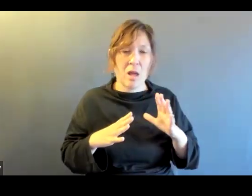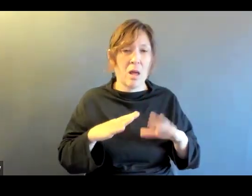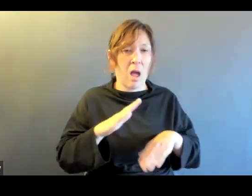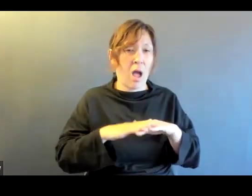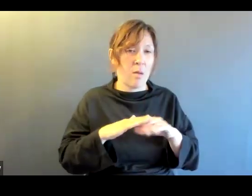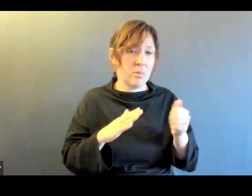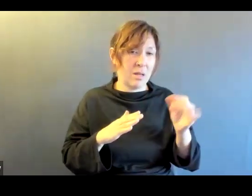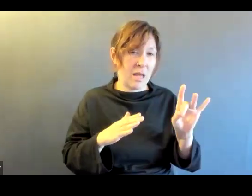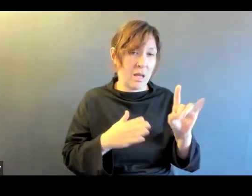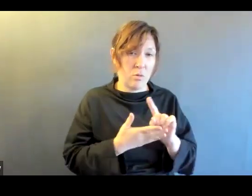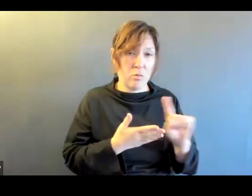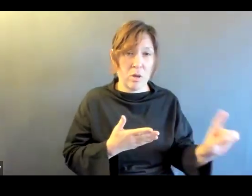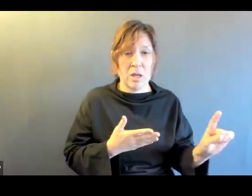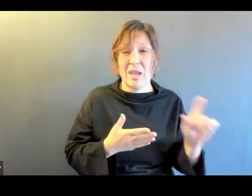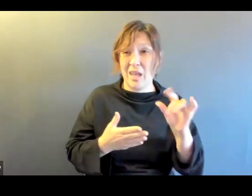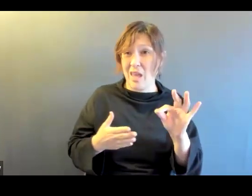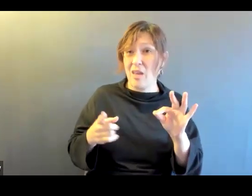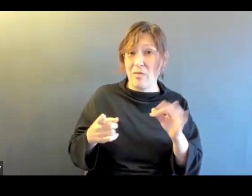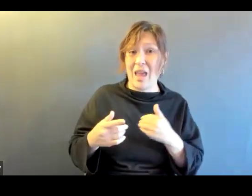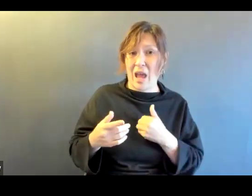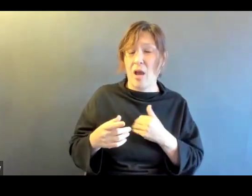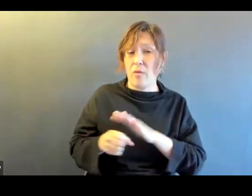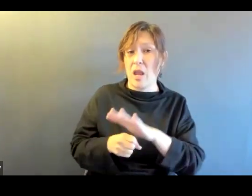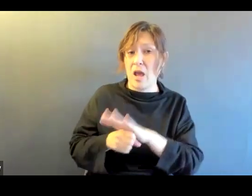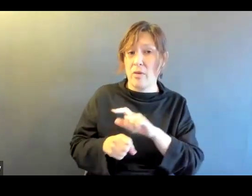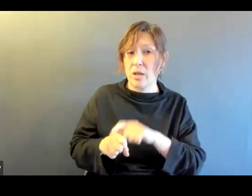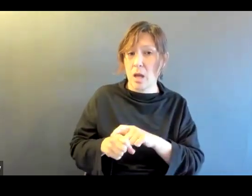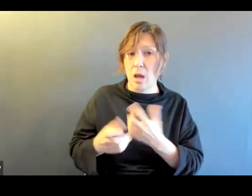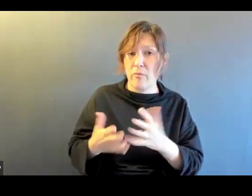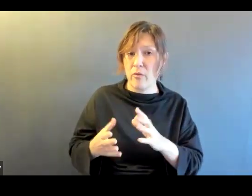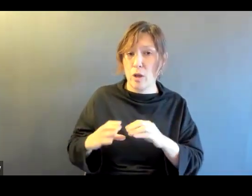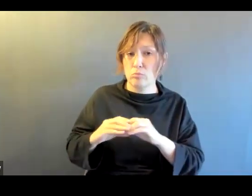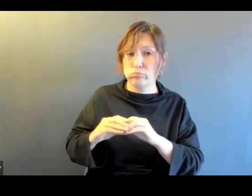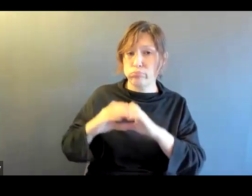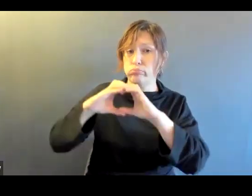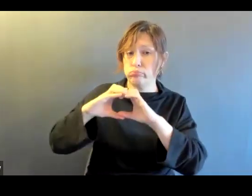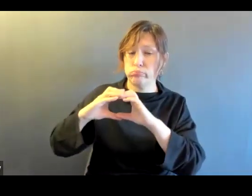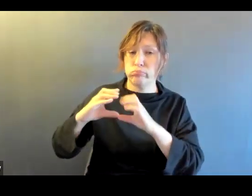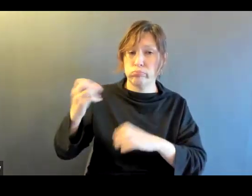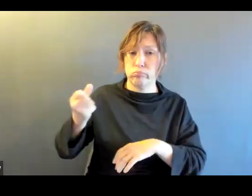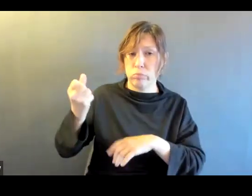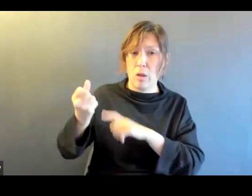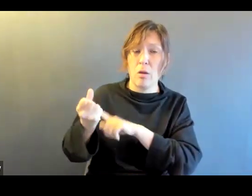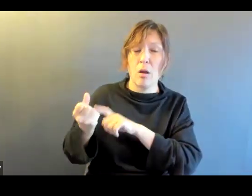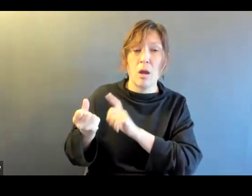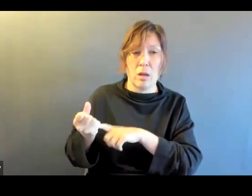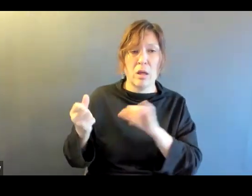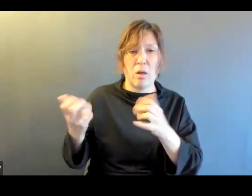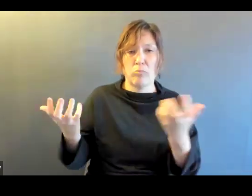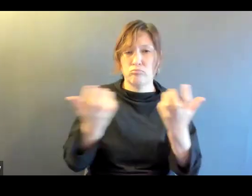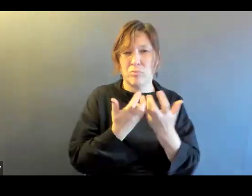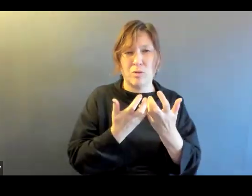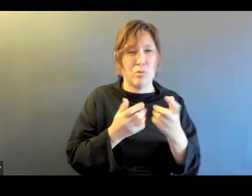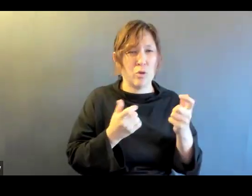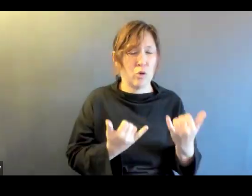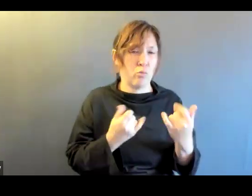provided employees have accrued unused sick and personal time. So this brings basis in line with our current management